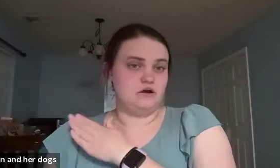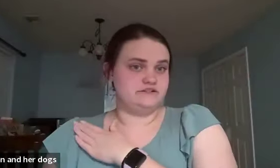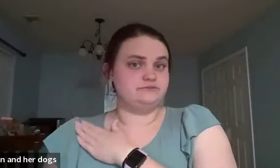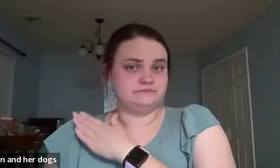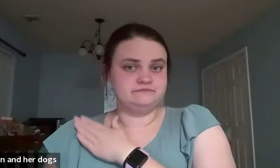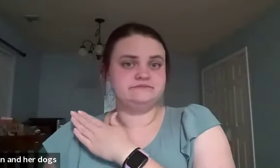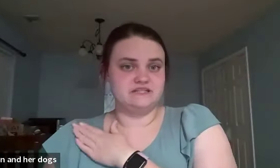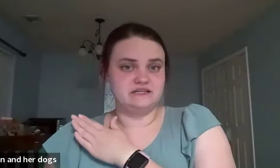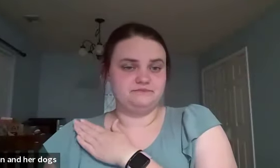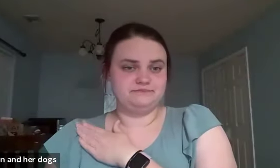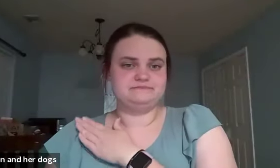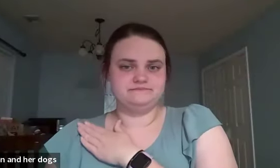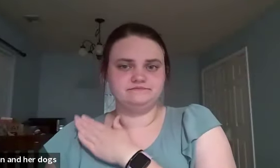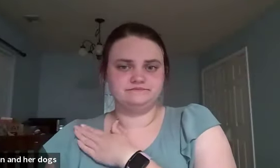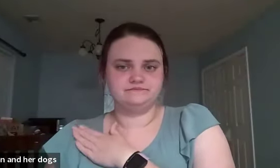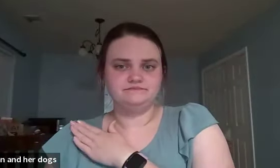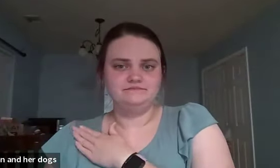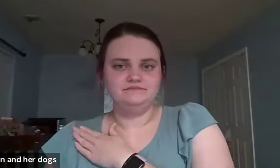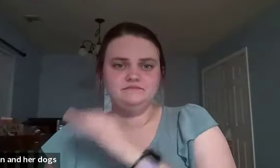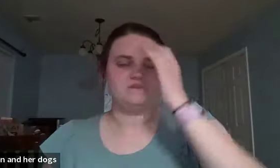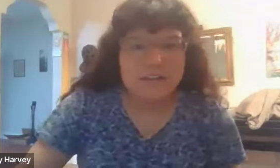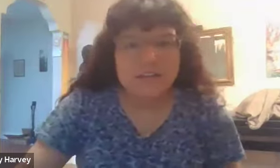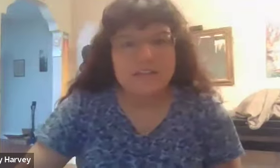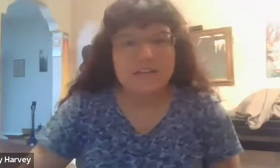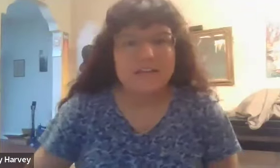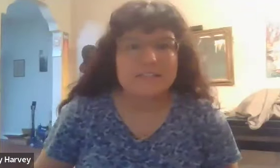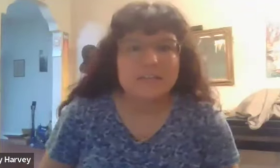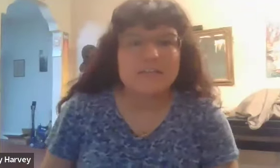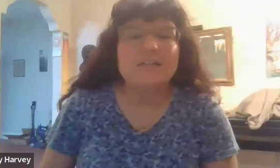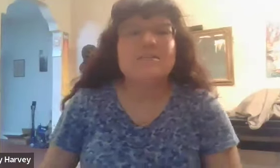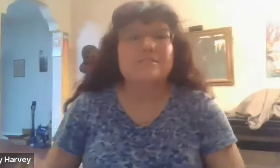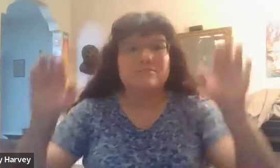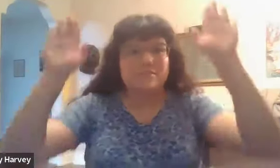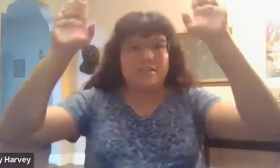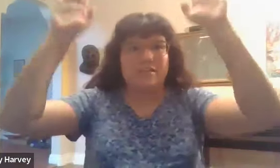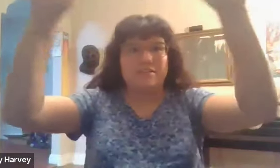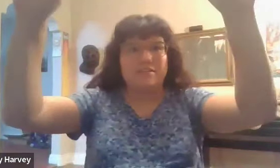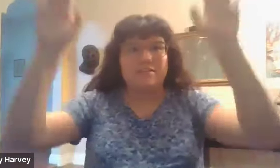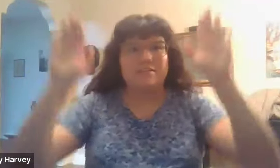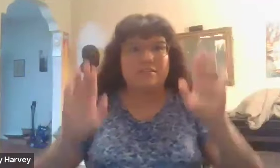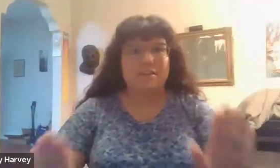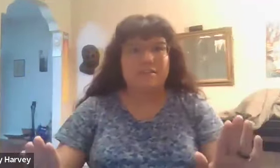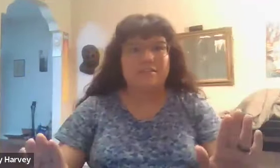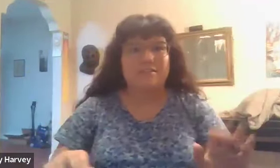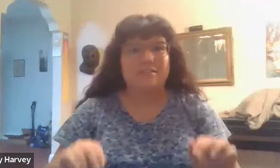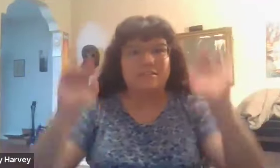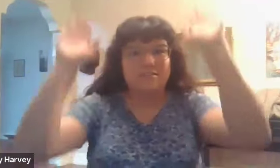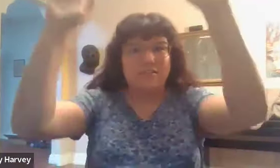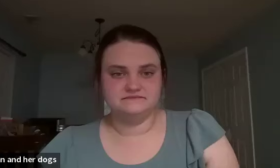one also. Sunday. Yeah, and in the 90s, I learned it was like this and this,